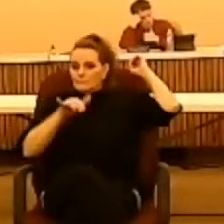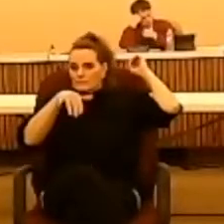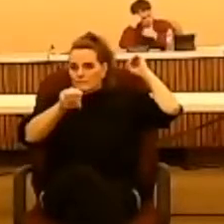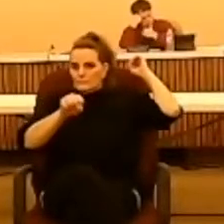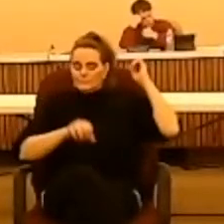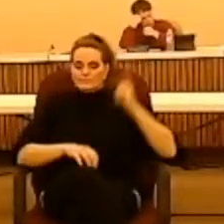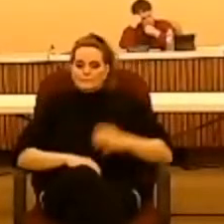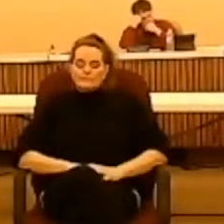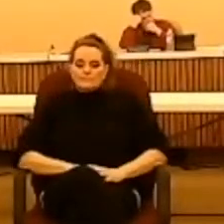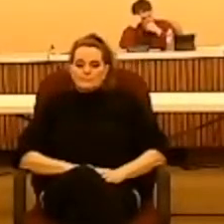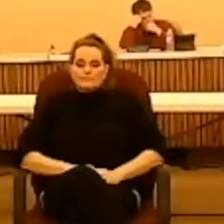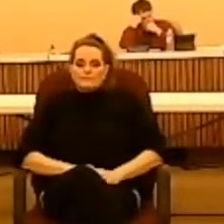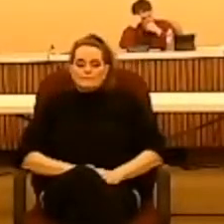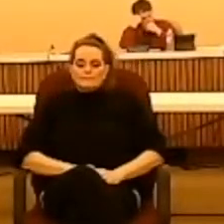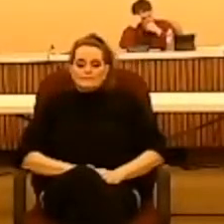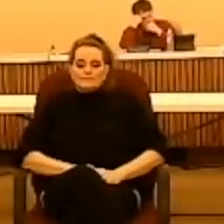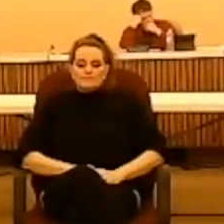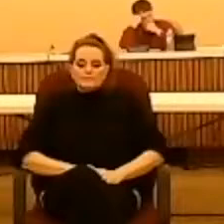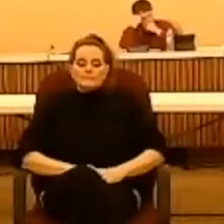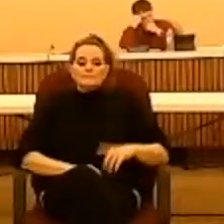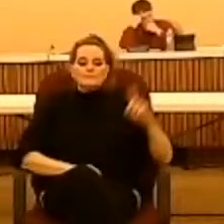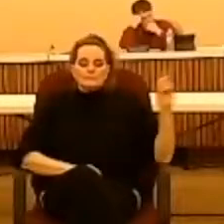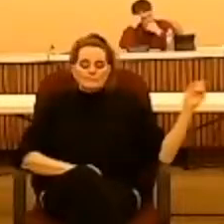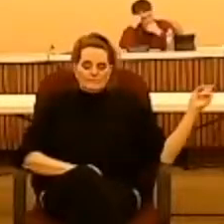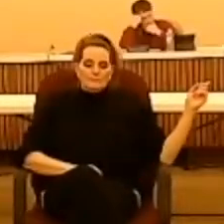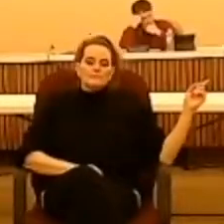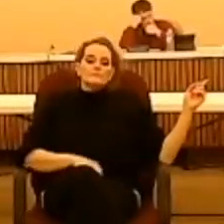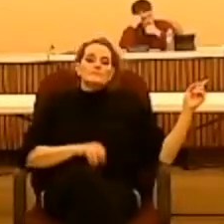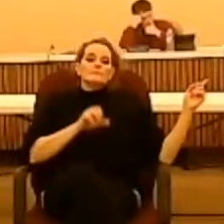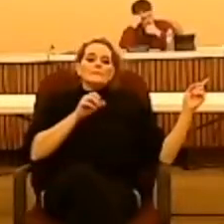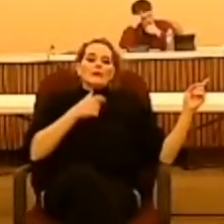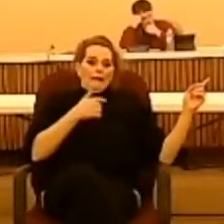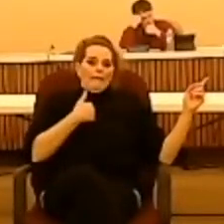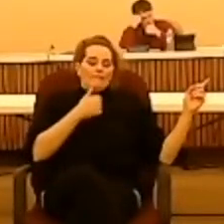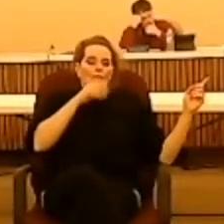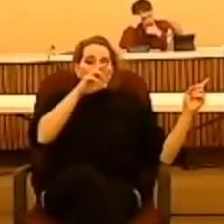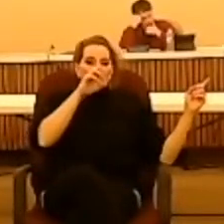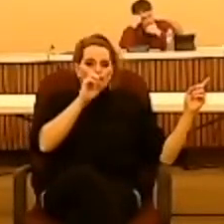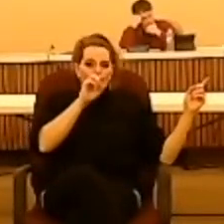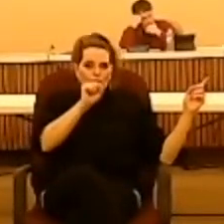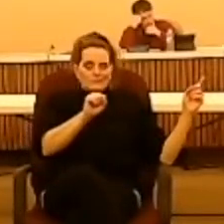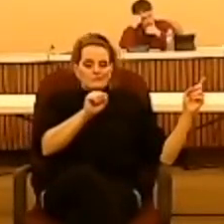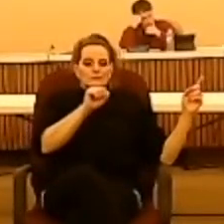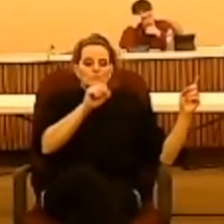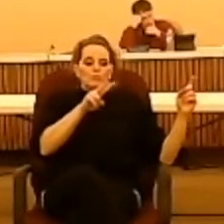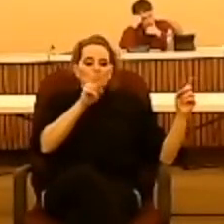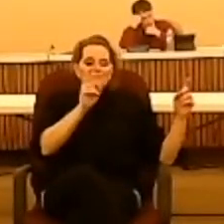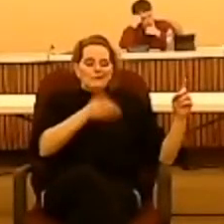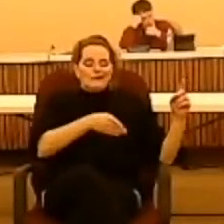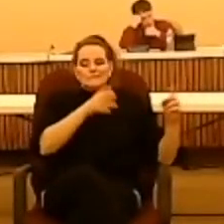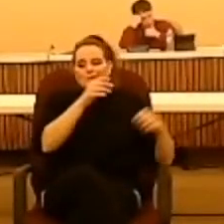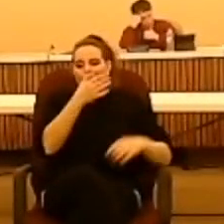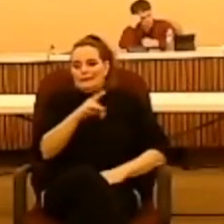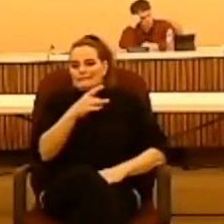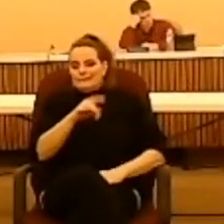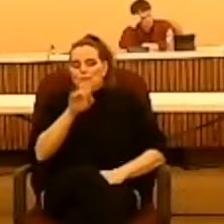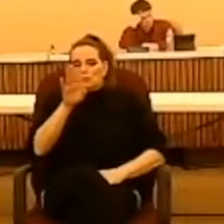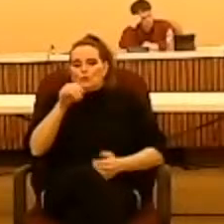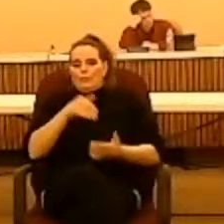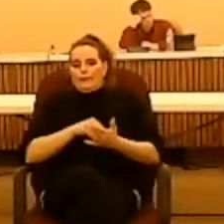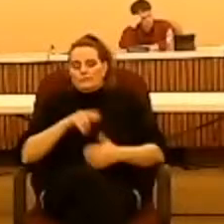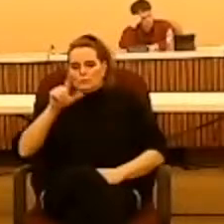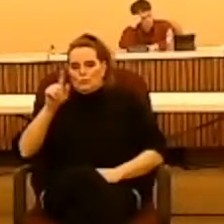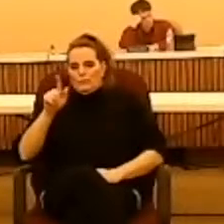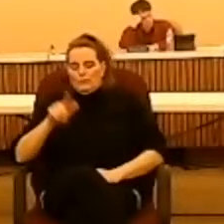Aye. Mr. Supervisor and fellow board members, I have Resolution 2-18,